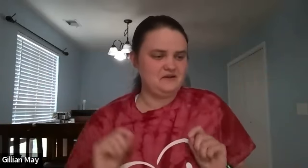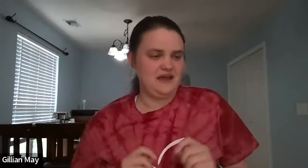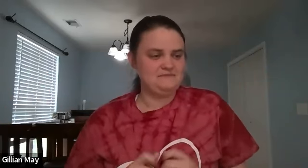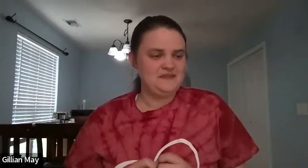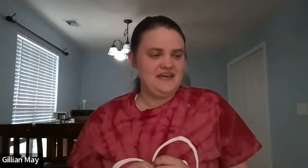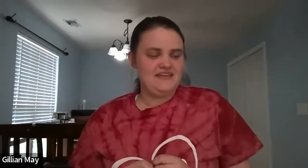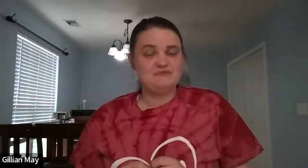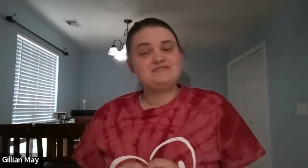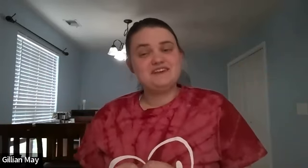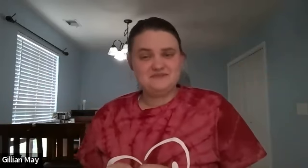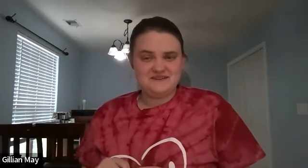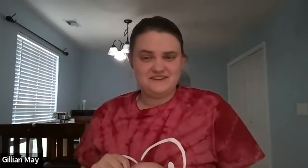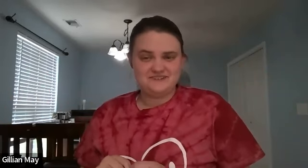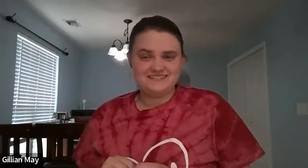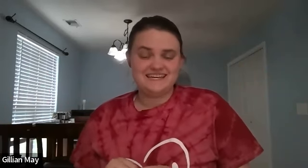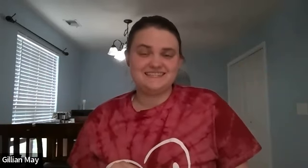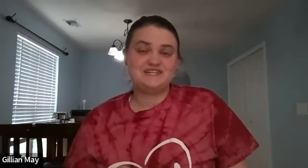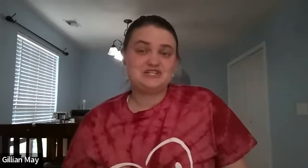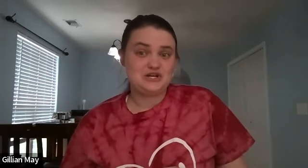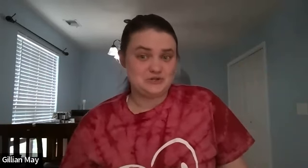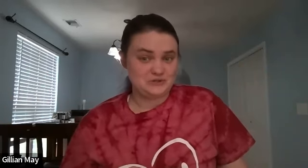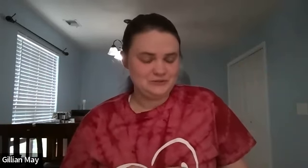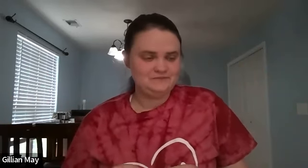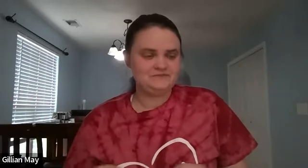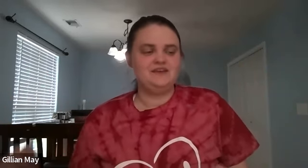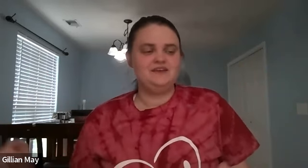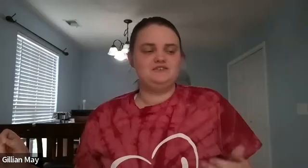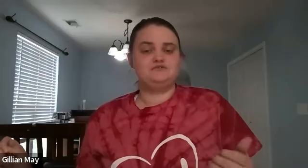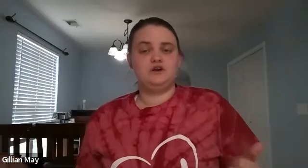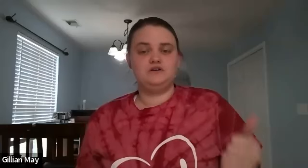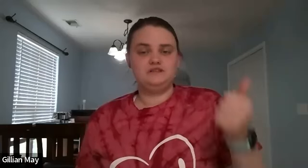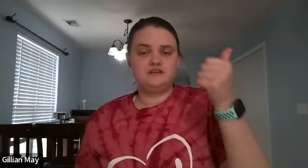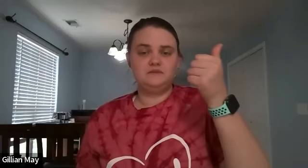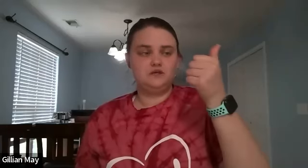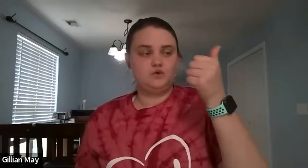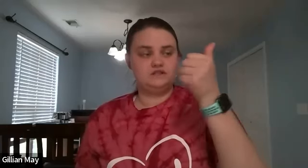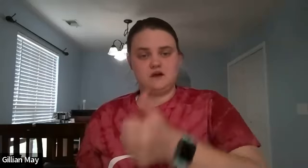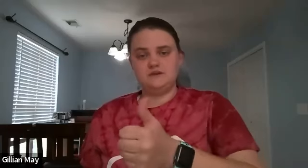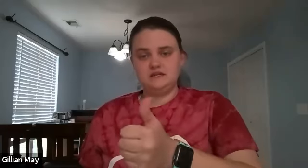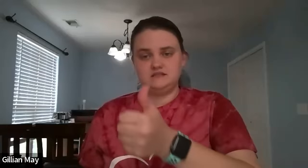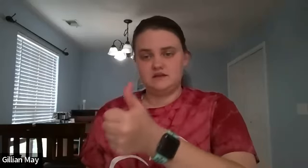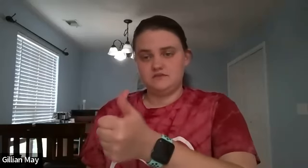Okay. And then we have another one of my favorites. It's turtle. So turtle is going to be your dominant has got a thumbs